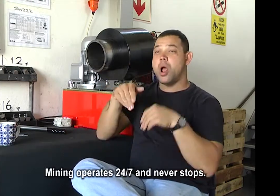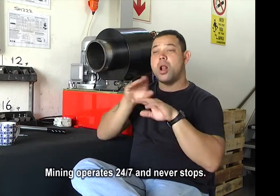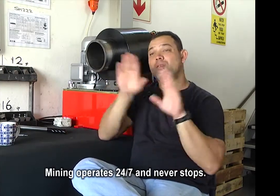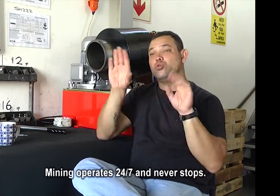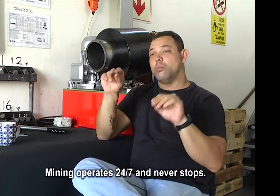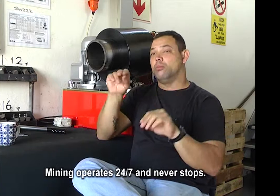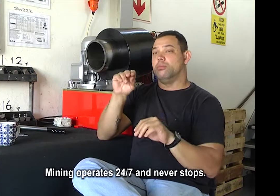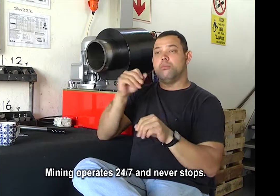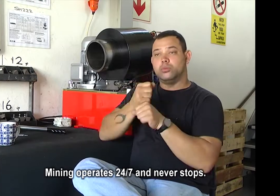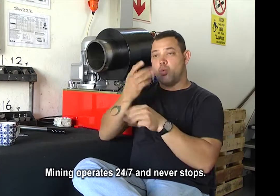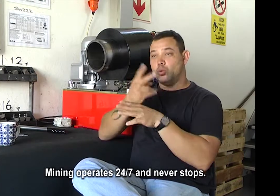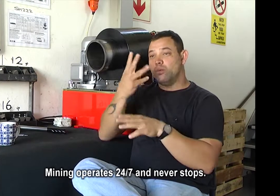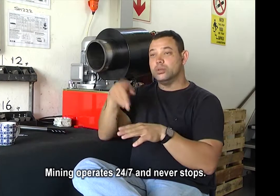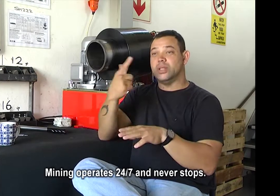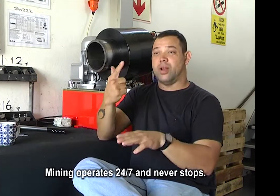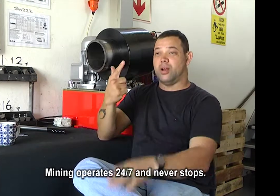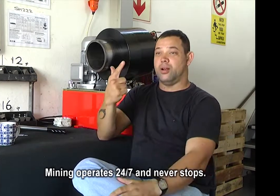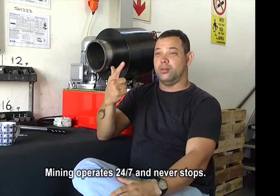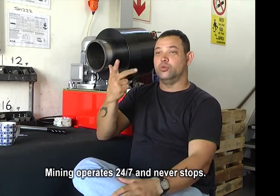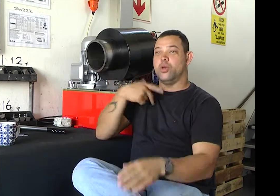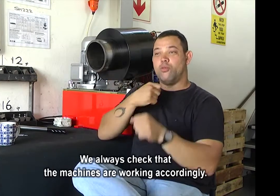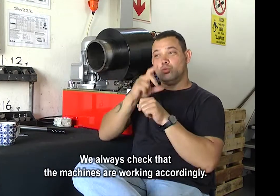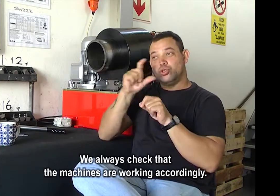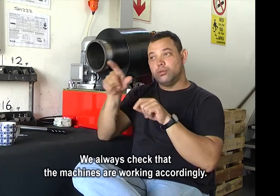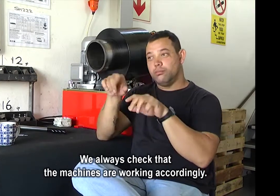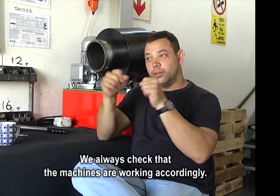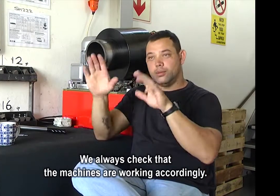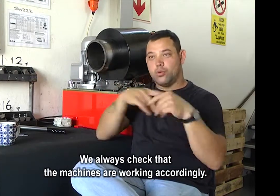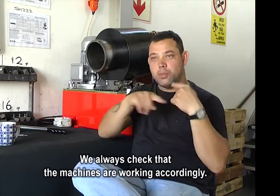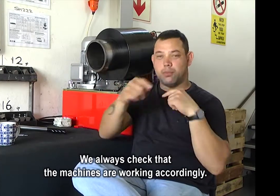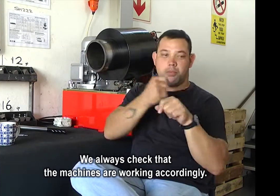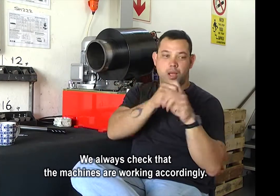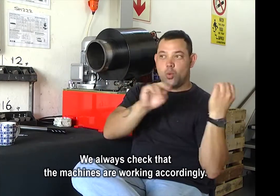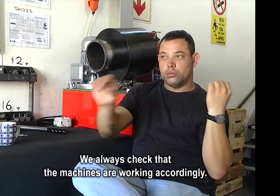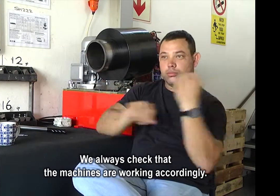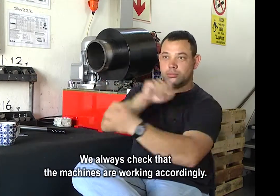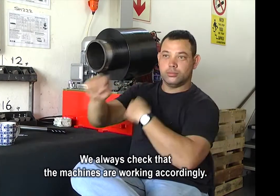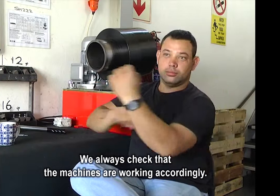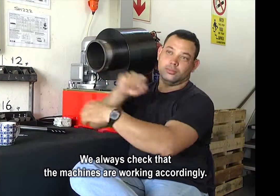Mining operates 24/7 and never stops. We always check that the machines are working